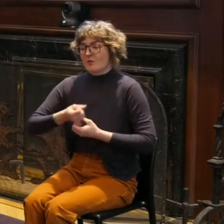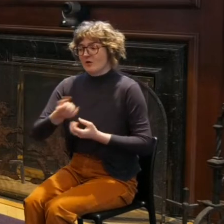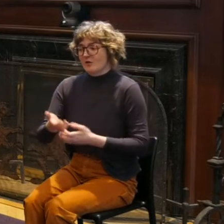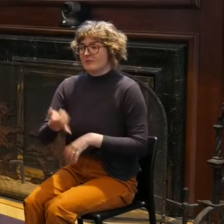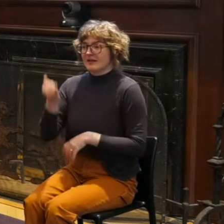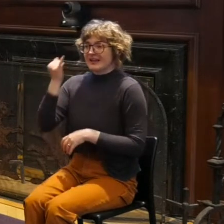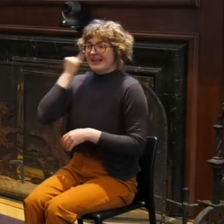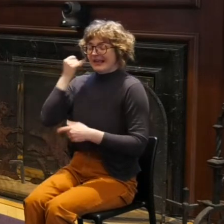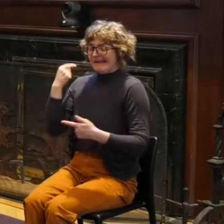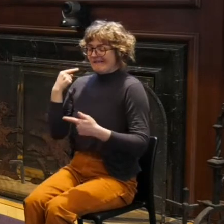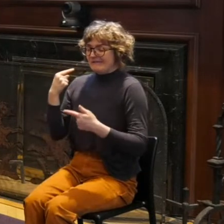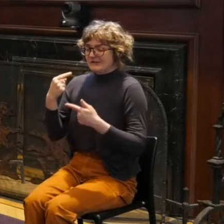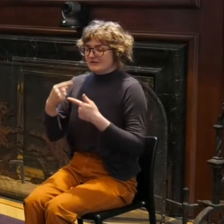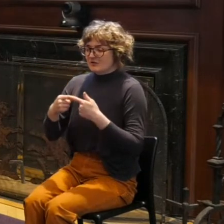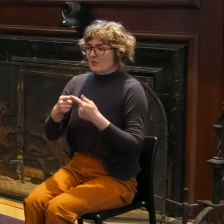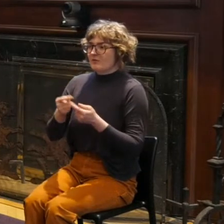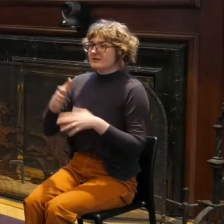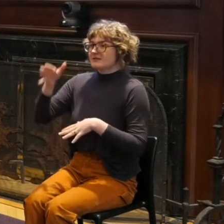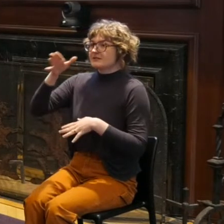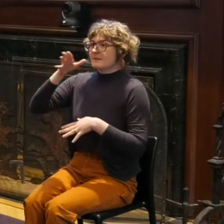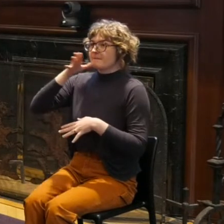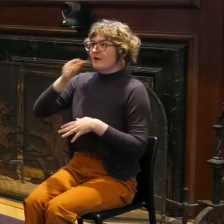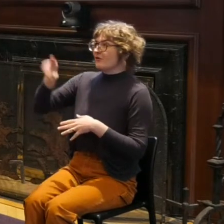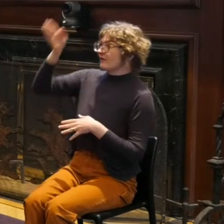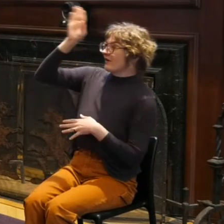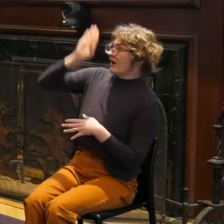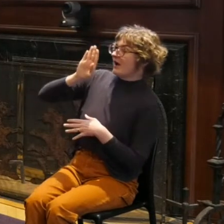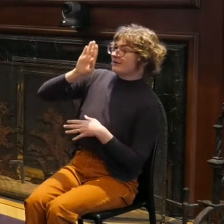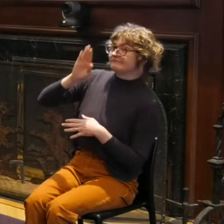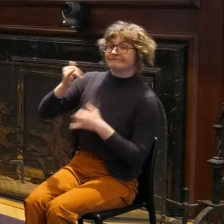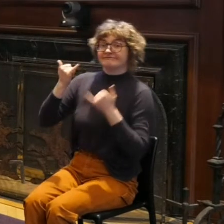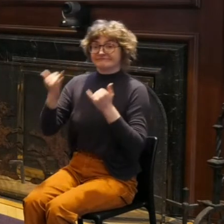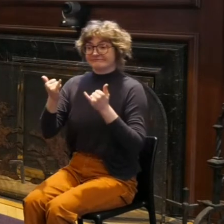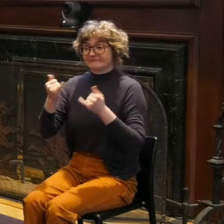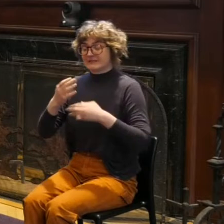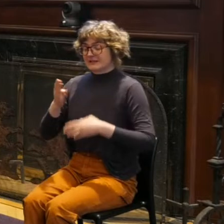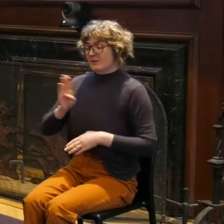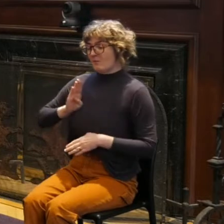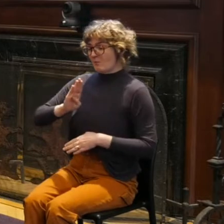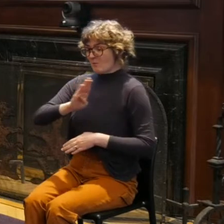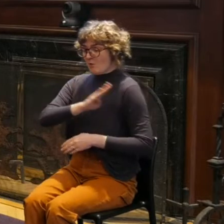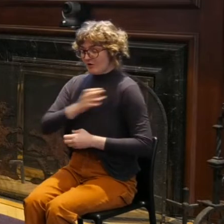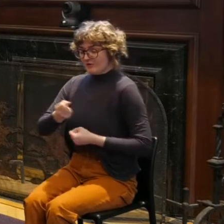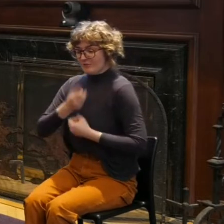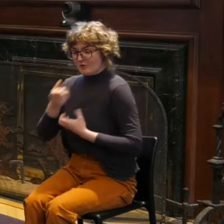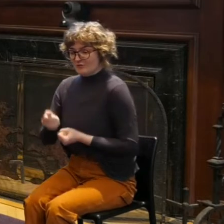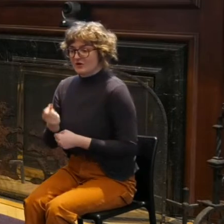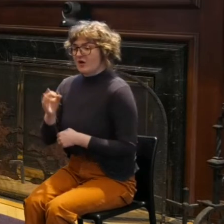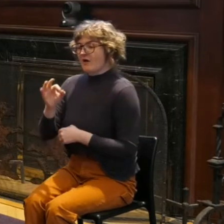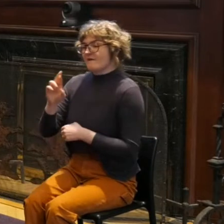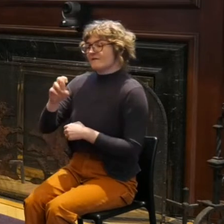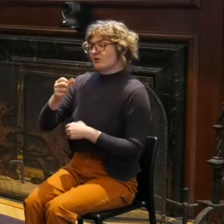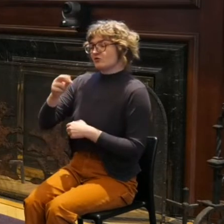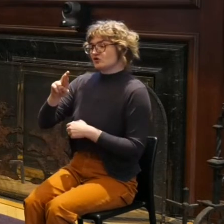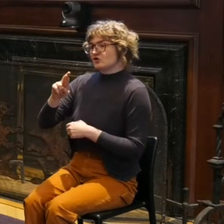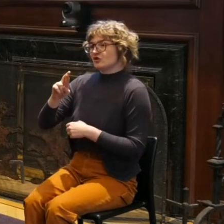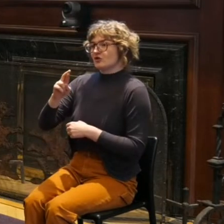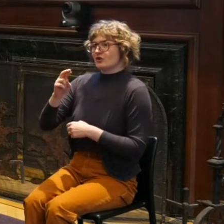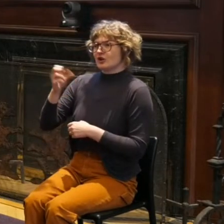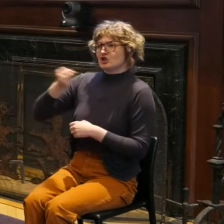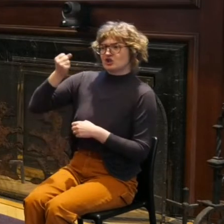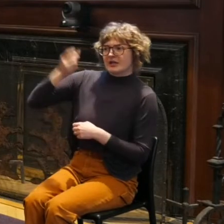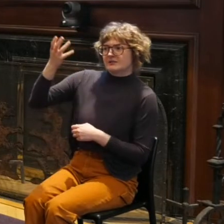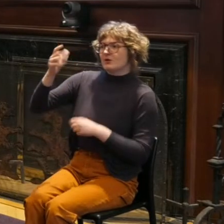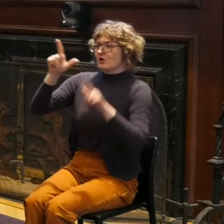Till Was the Mother of God. He currently serves on the poetry board at the Folger Shakespeare Library in Washington,